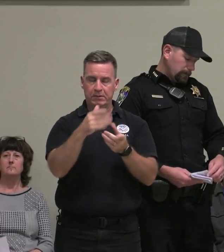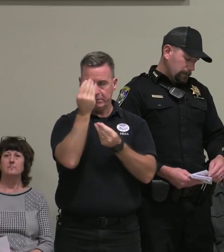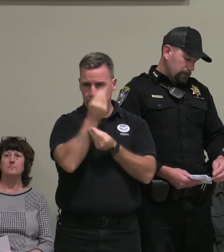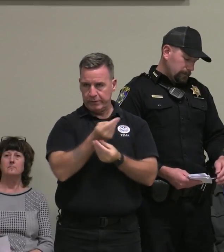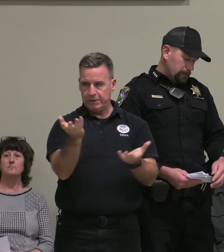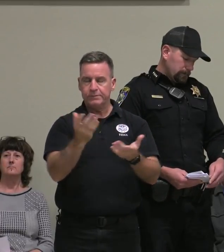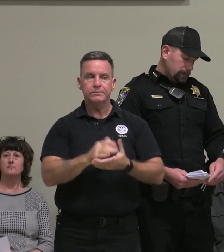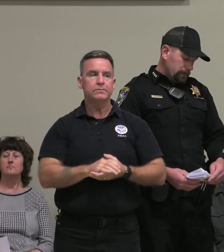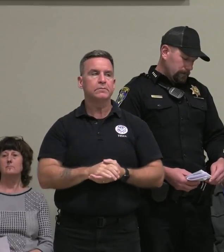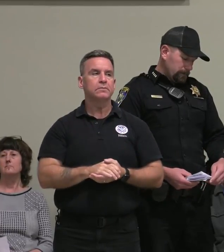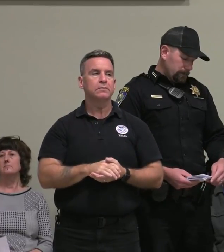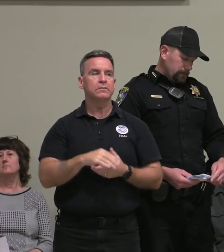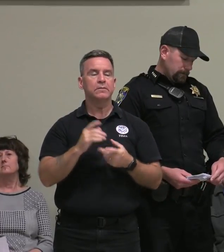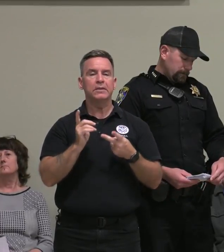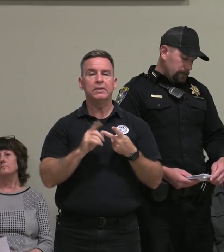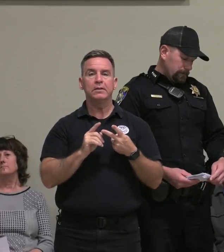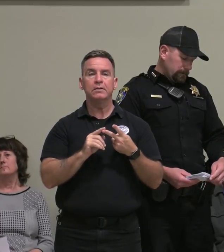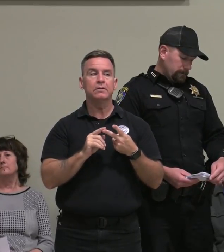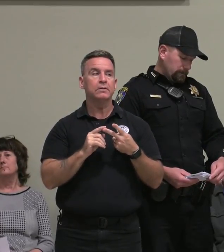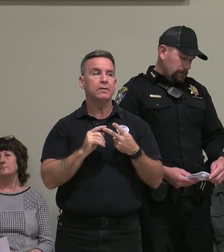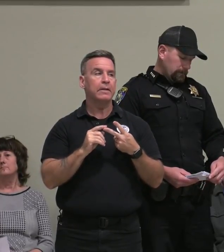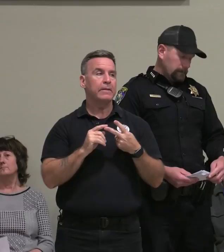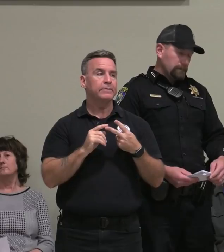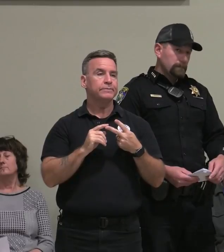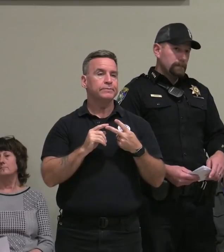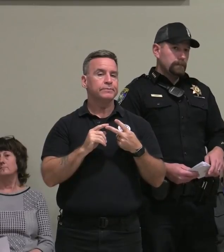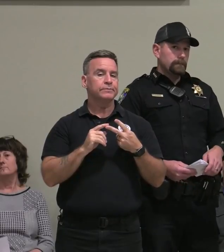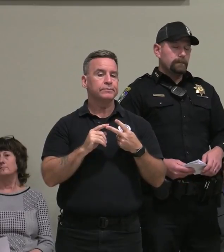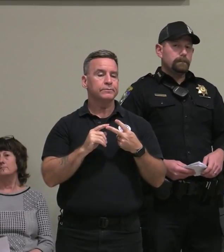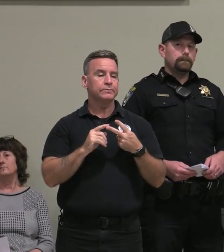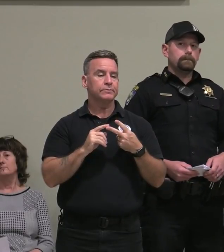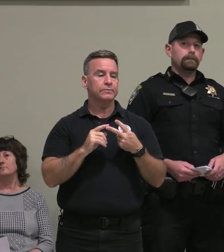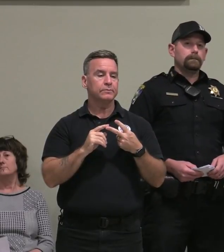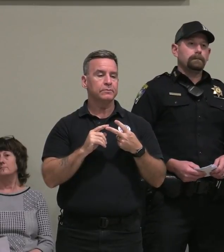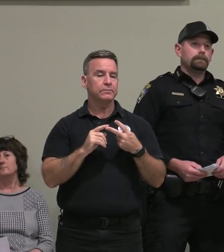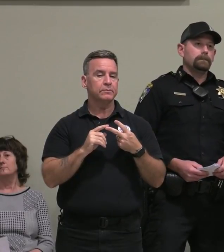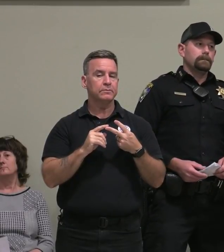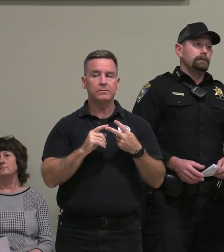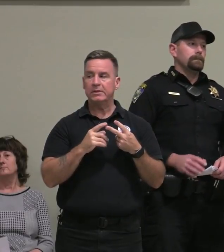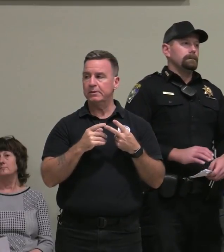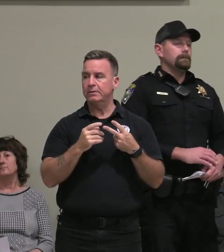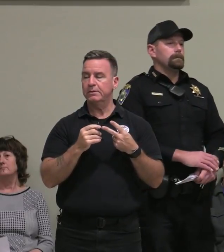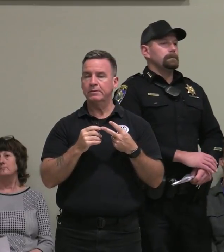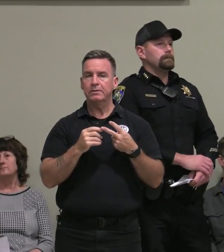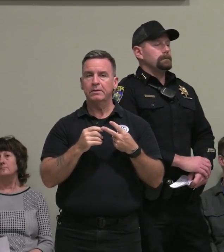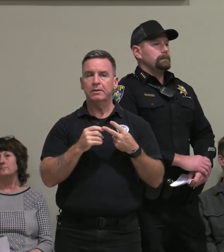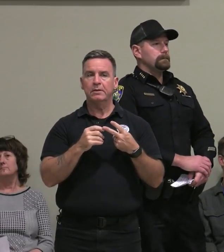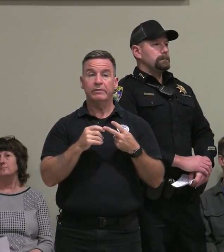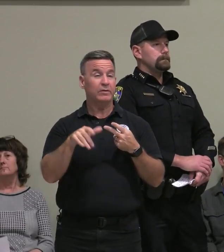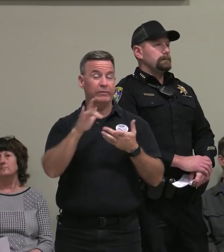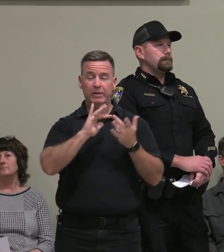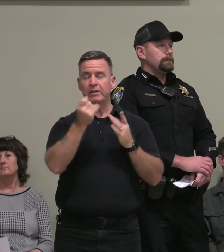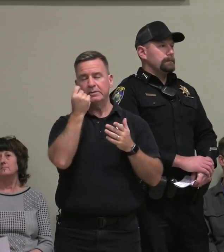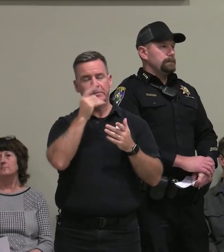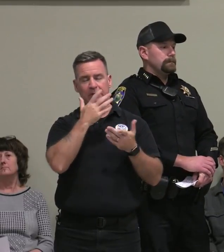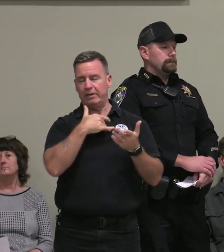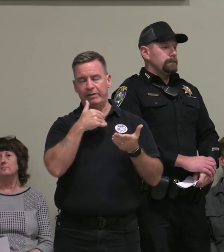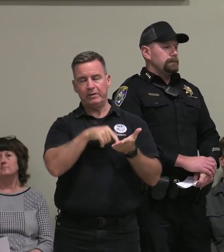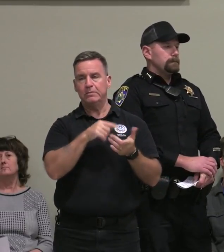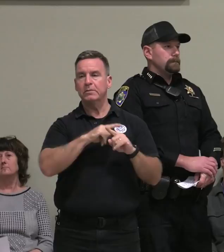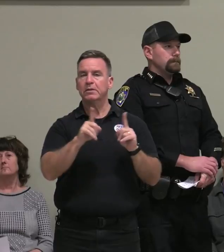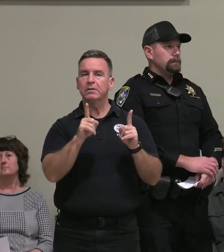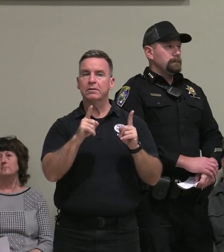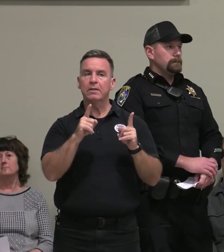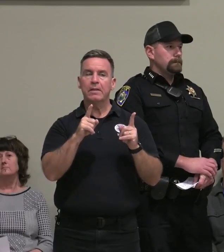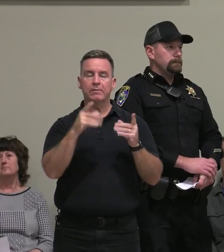notification. In addition to that, we have, as I've said, and I understand if you don't have internet, you may not have access to this,